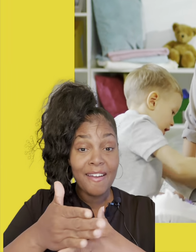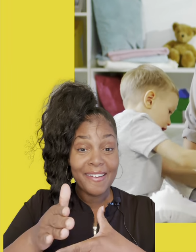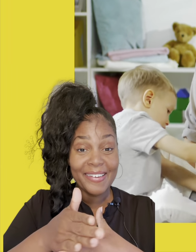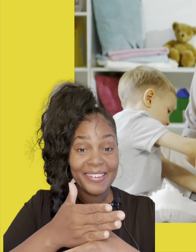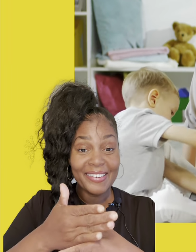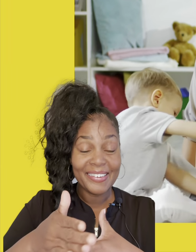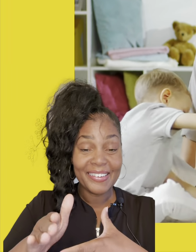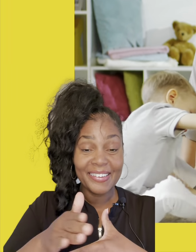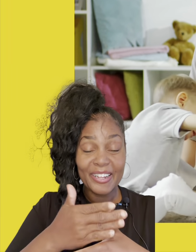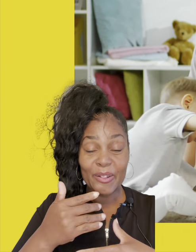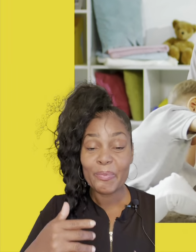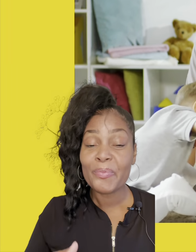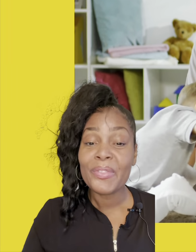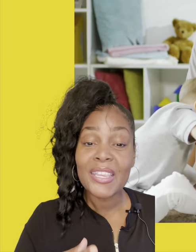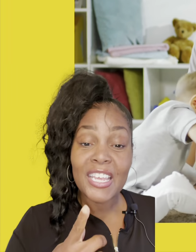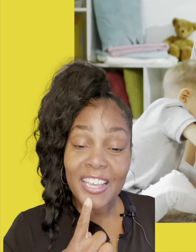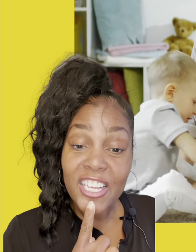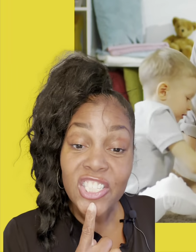Share.